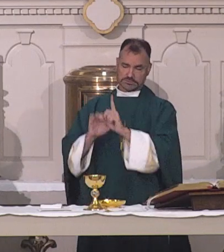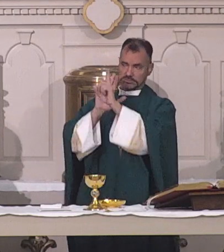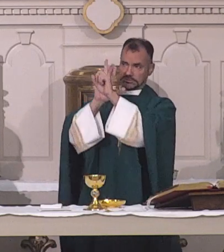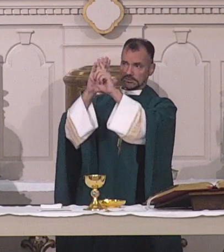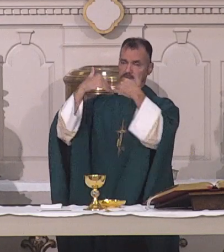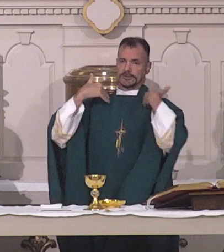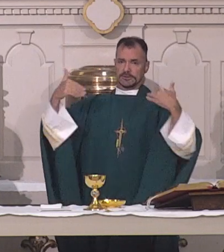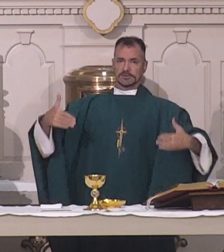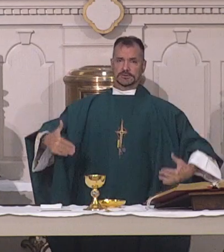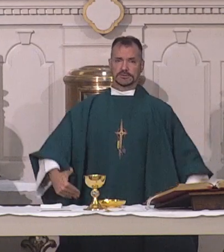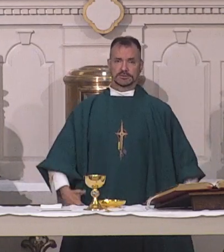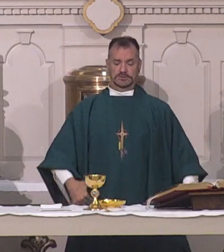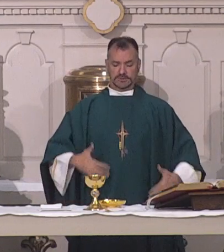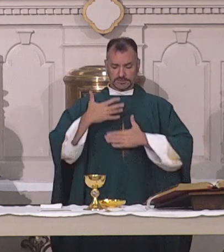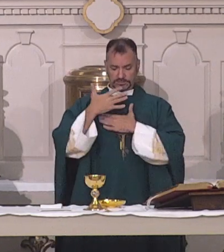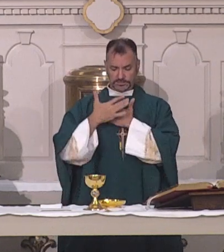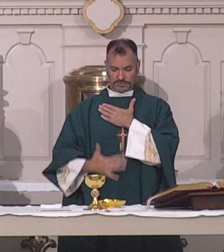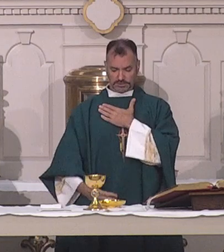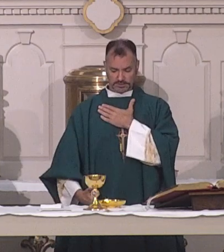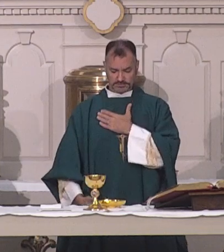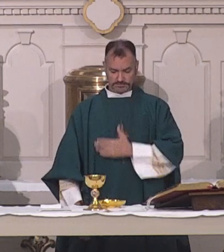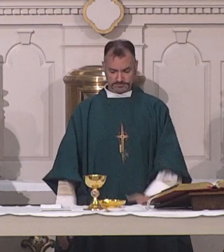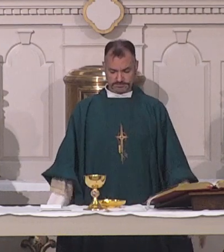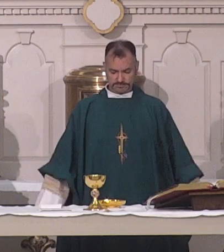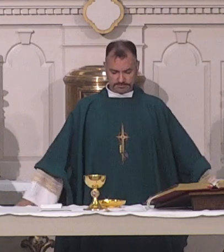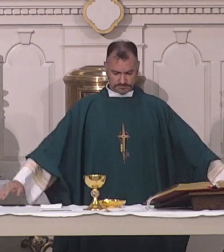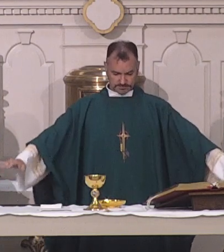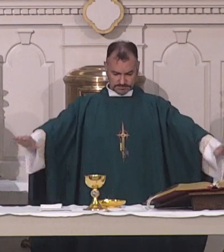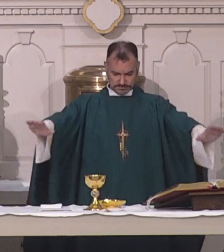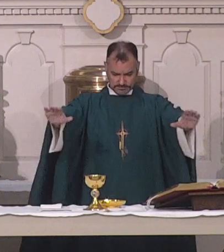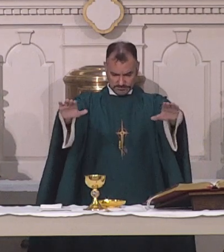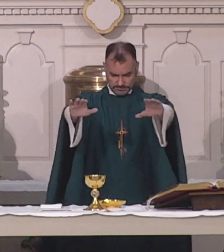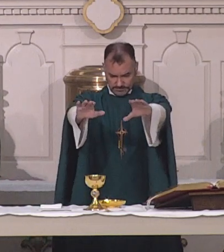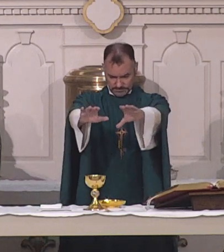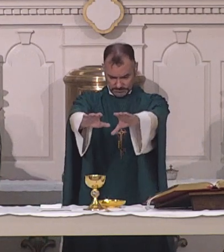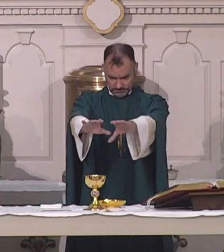the body and blood of our Lord Jesus Christ.